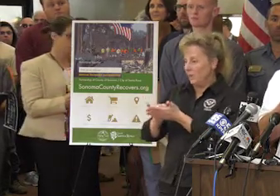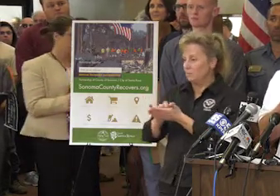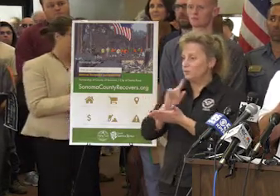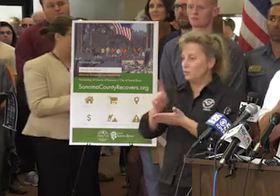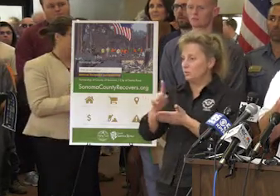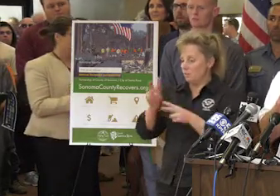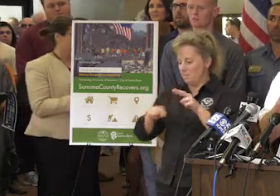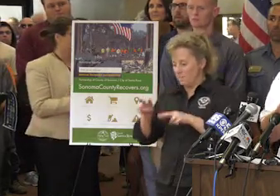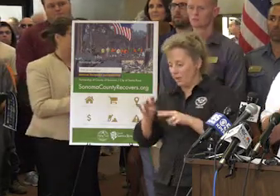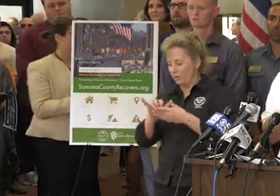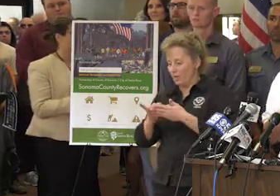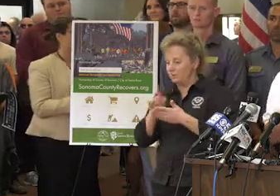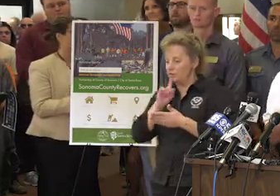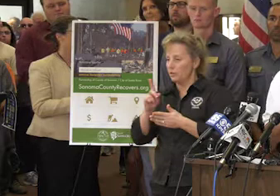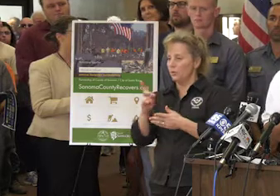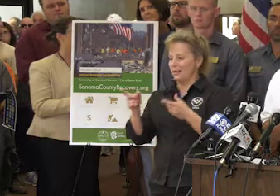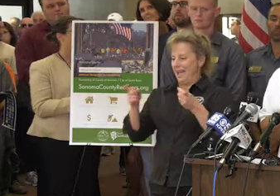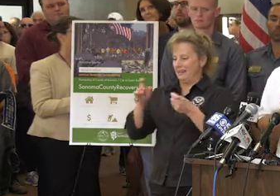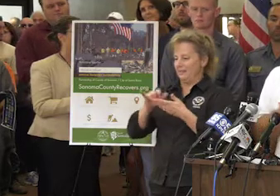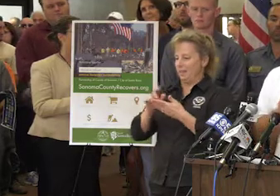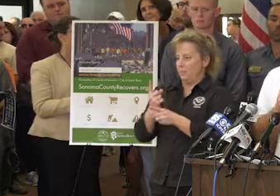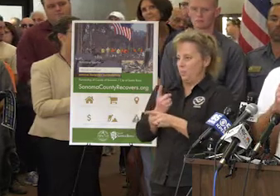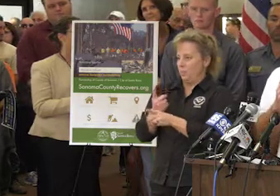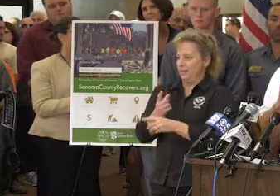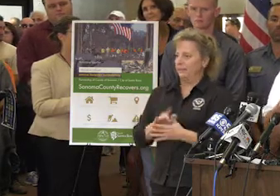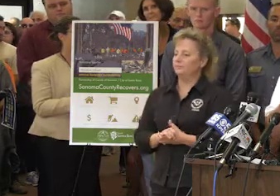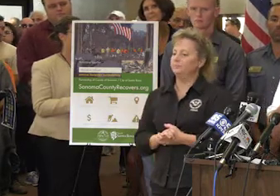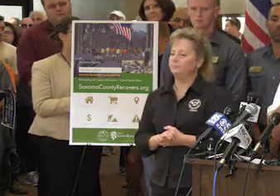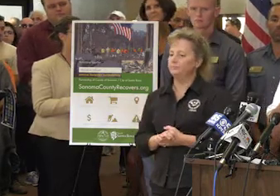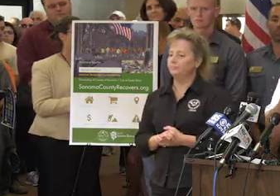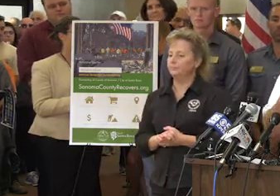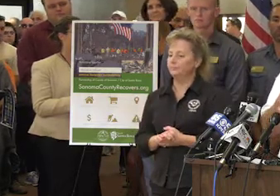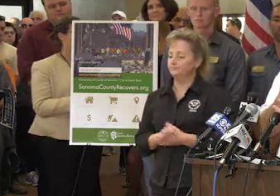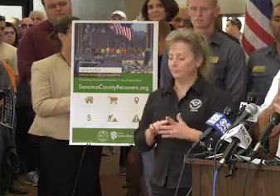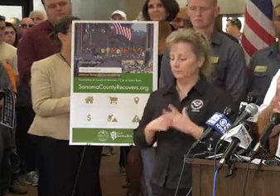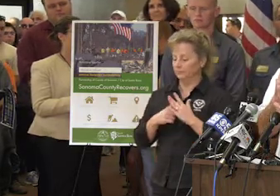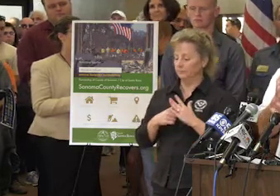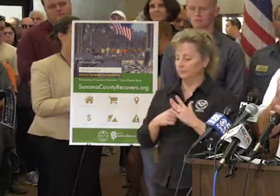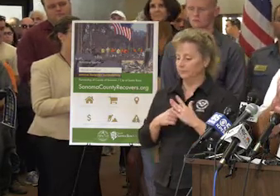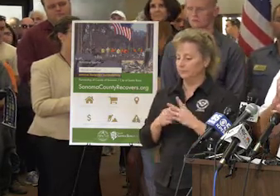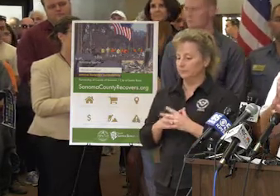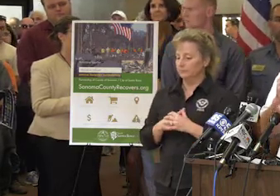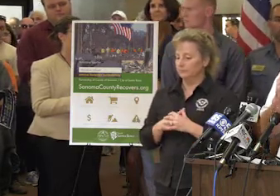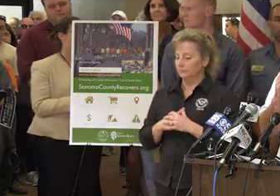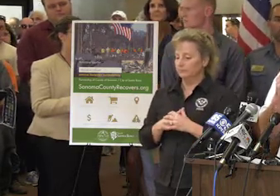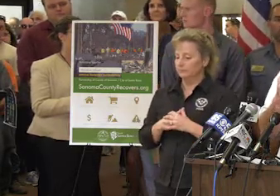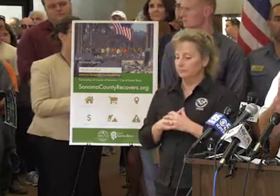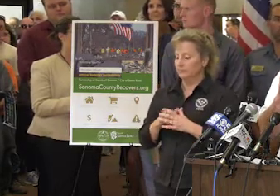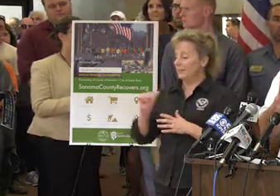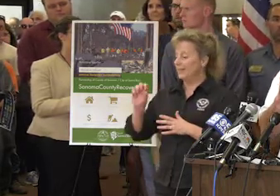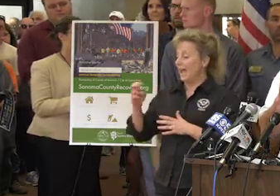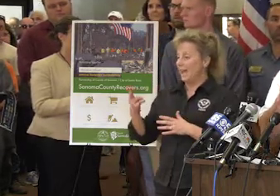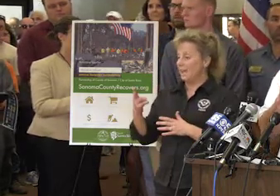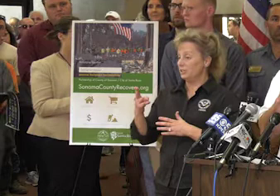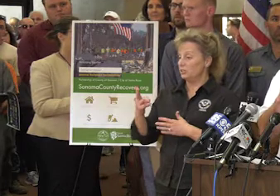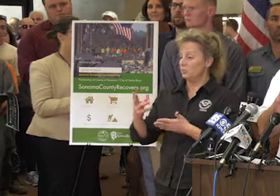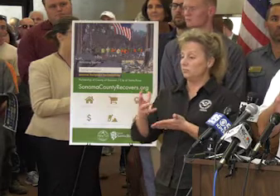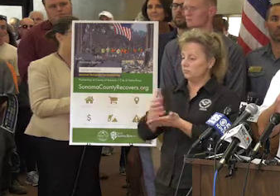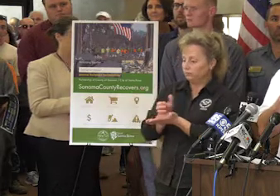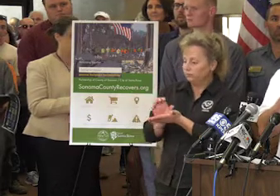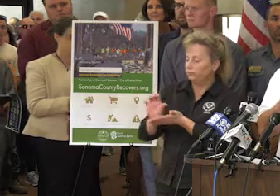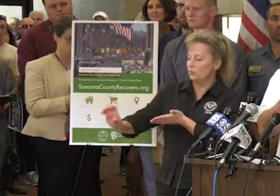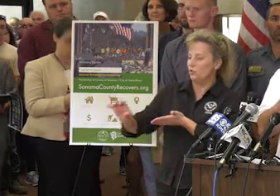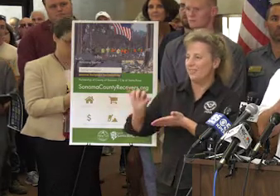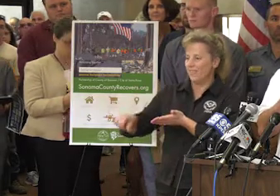that we're pulling out and handling those appropriately. Initially, we will be pulling off the ash from the site, removing that,